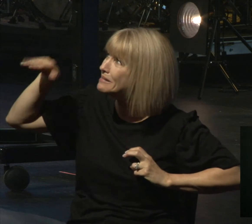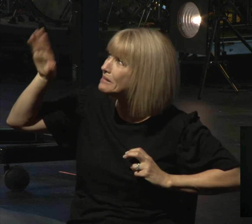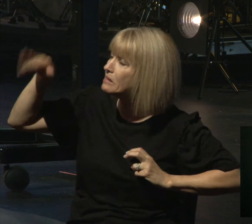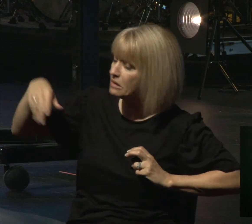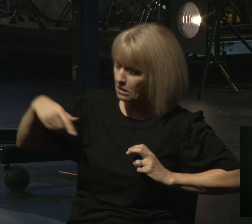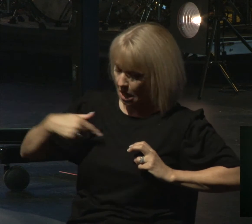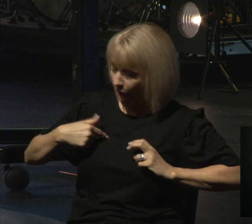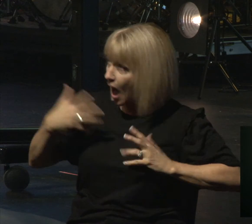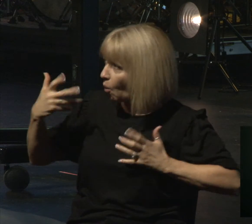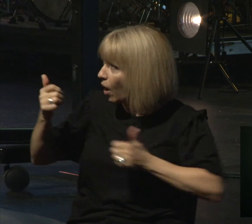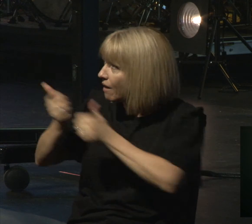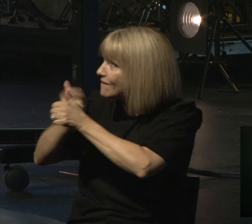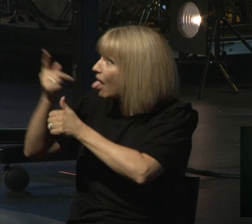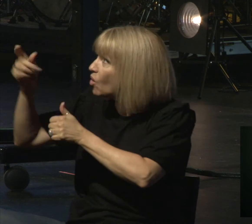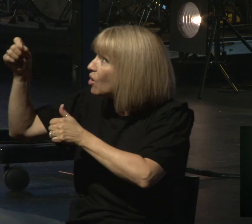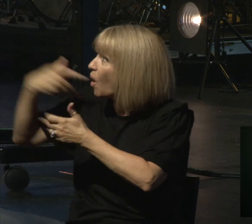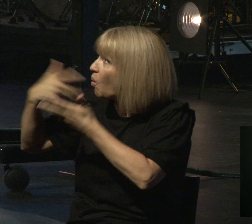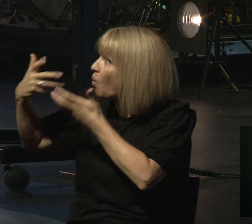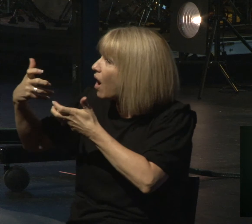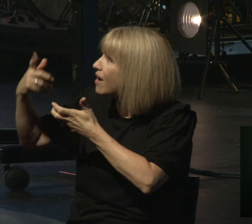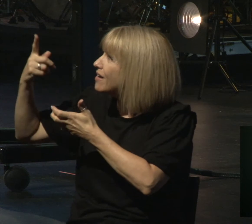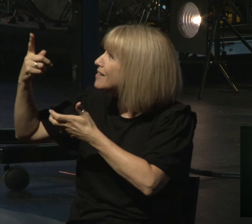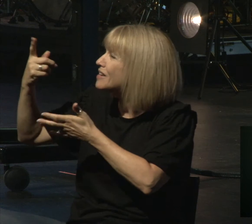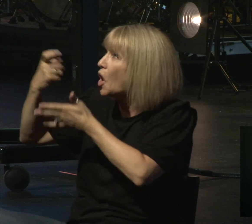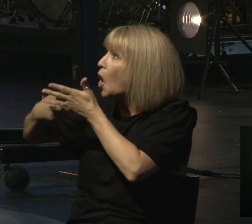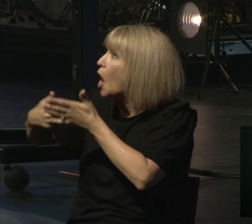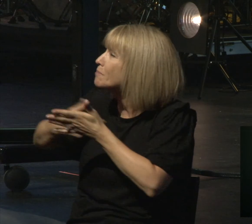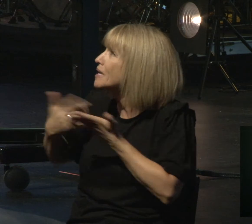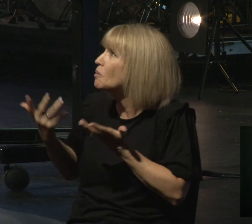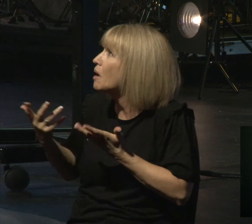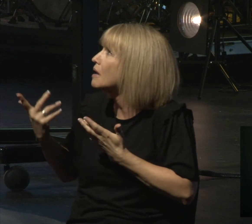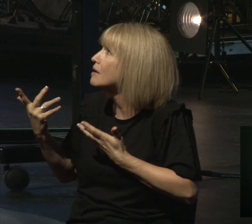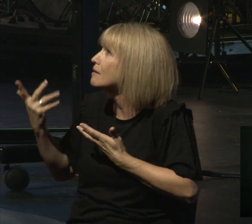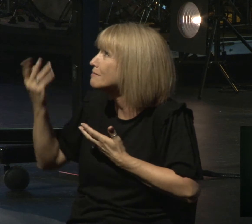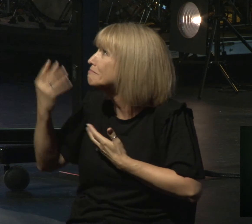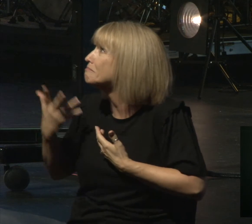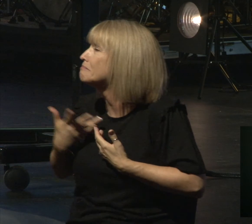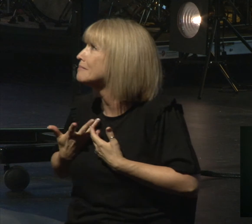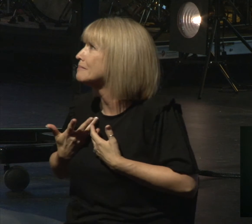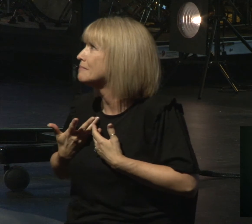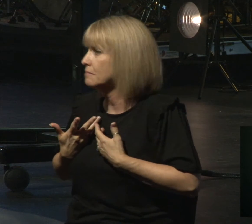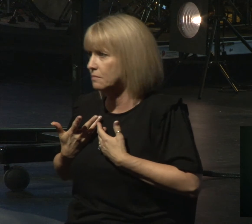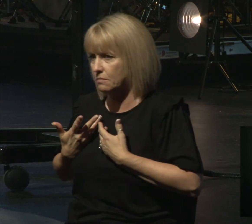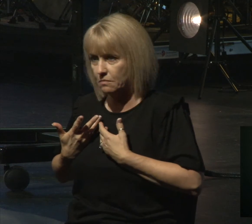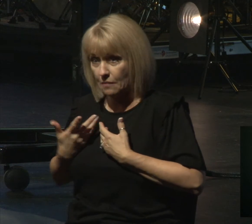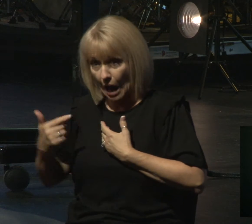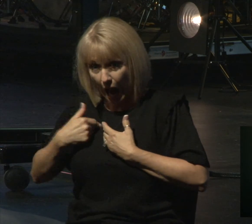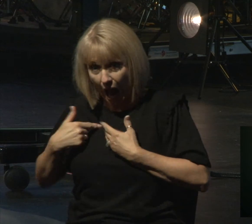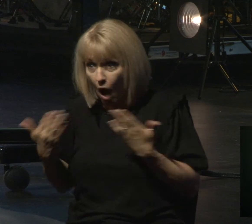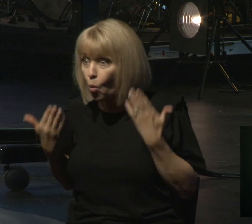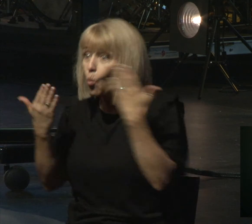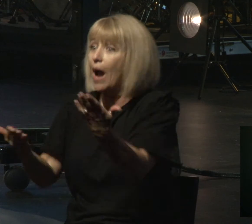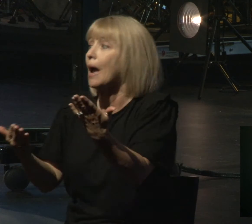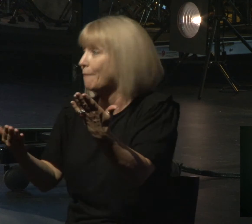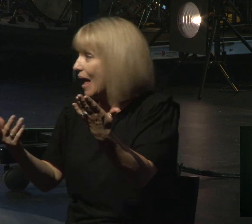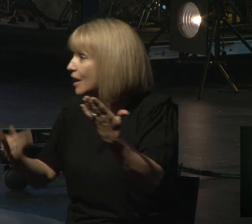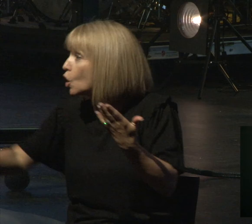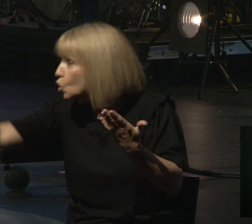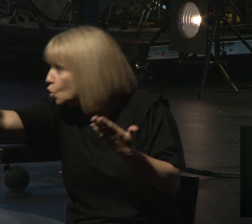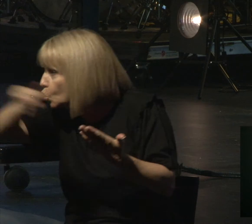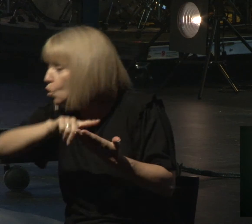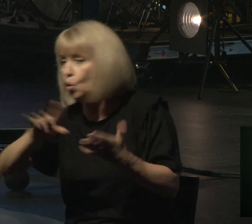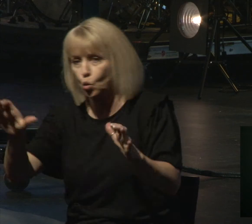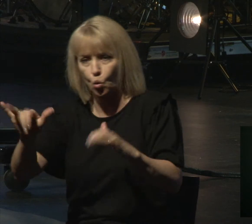What is this going to cost me? One of the things that I would highly recommend every single person here doing is sitting down and budgeting your